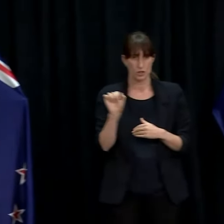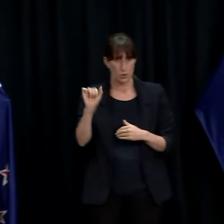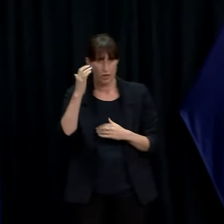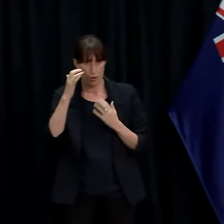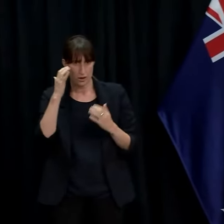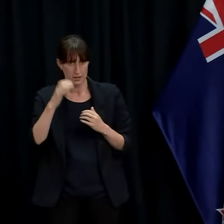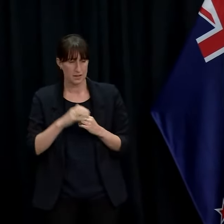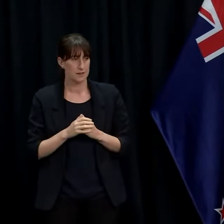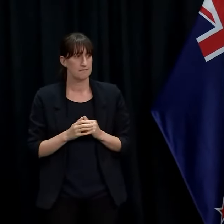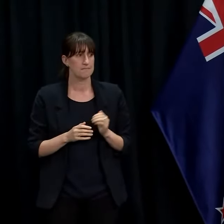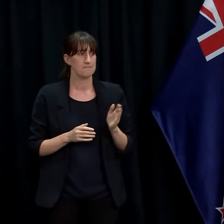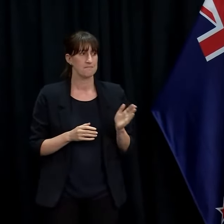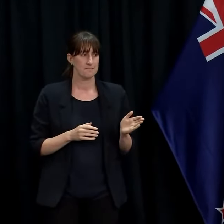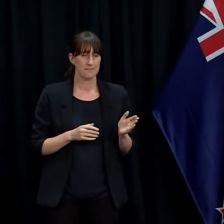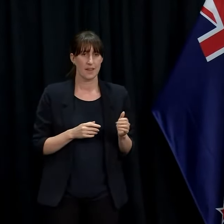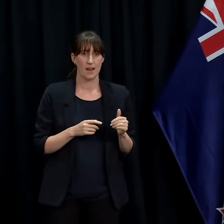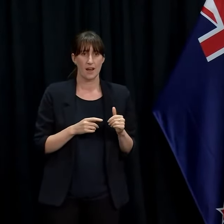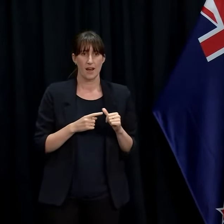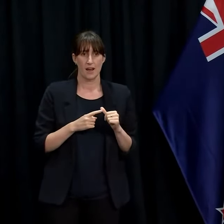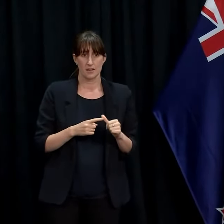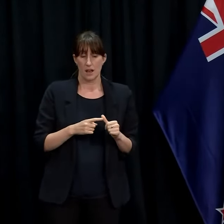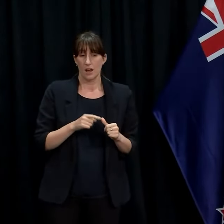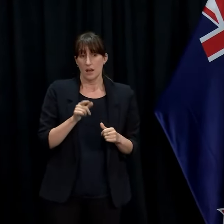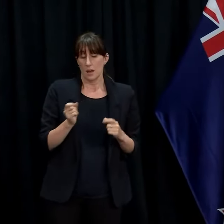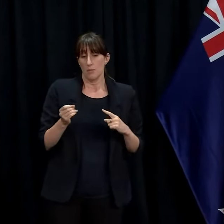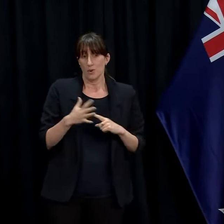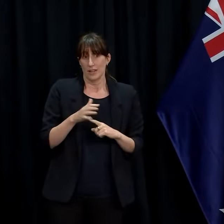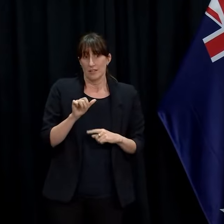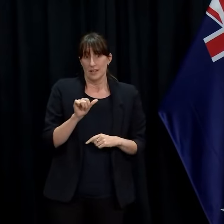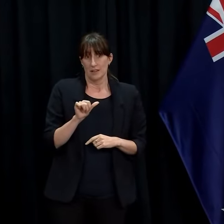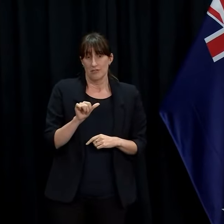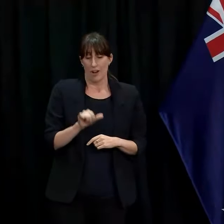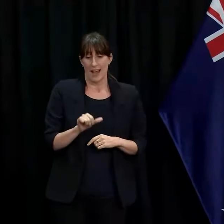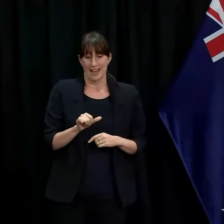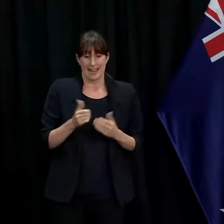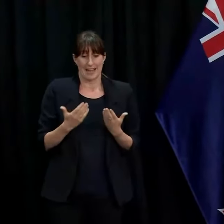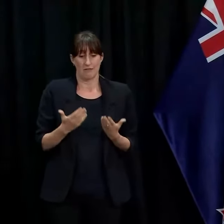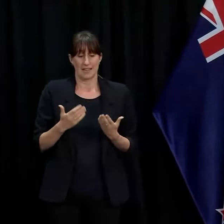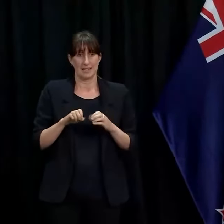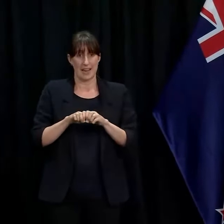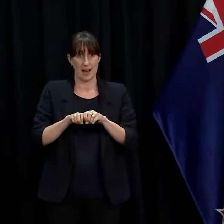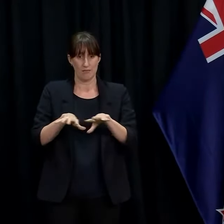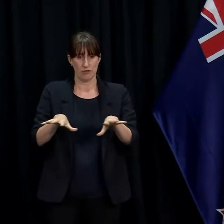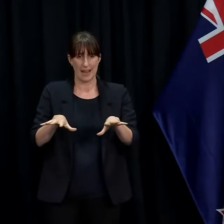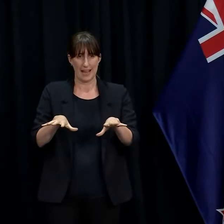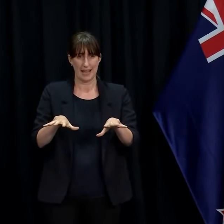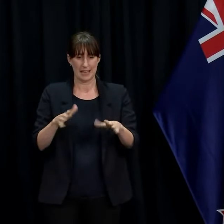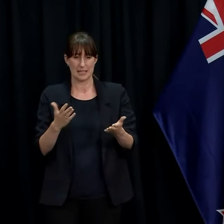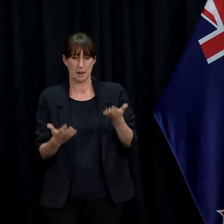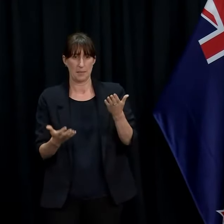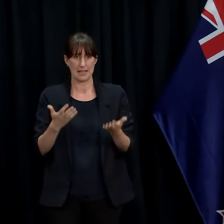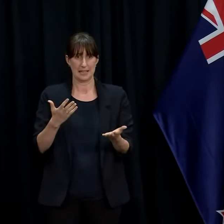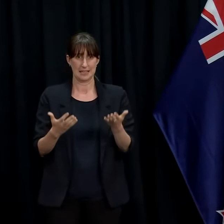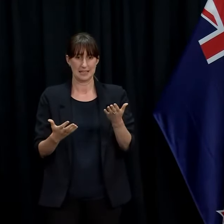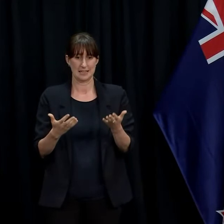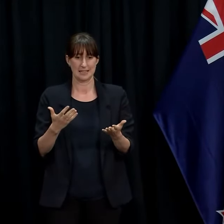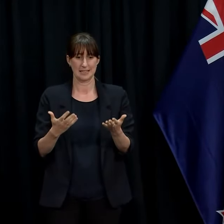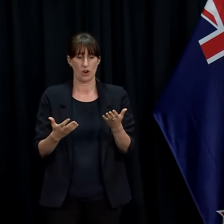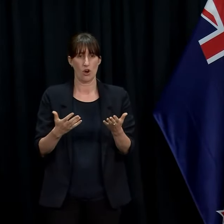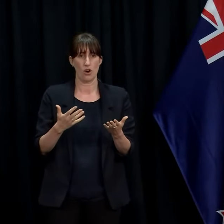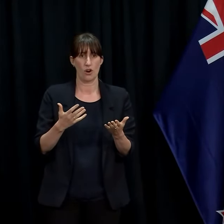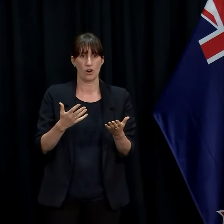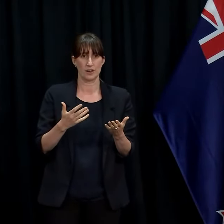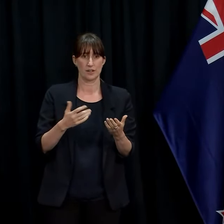a important point, that indeed the current outbreak does influence how those decisions are made, because there is a